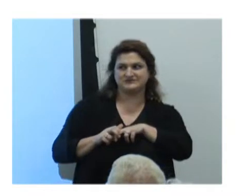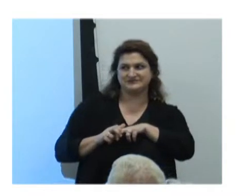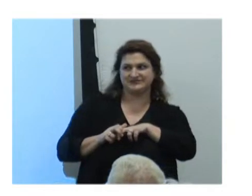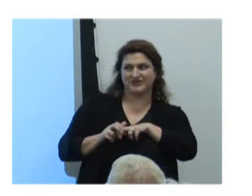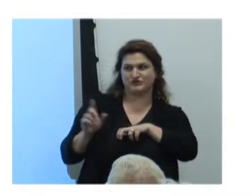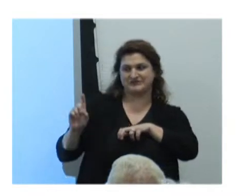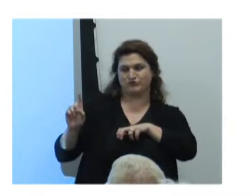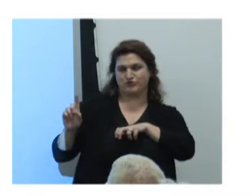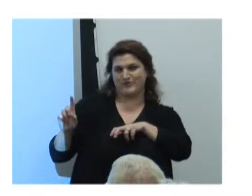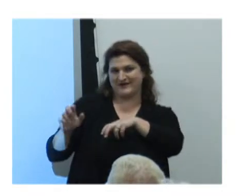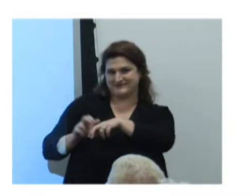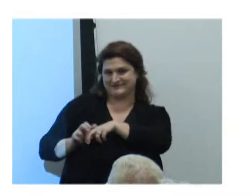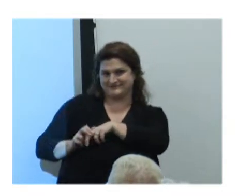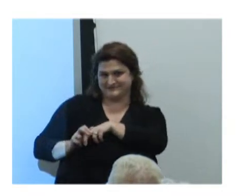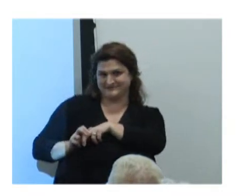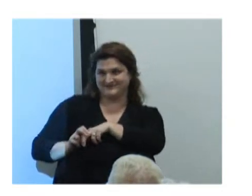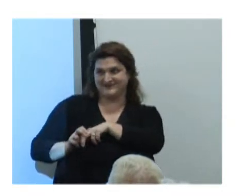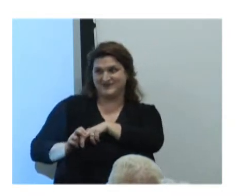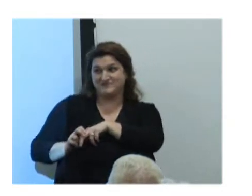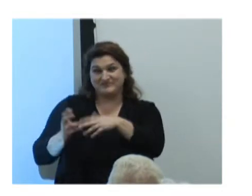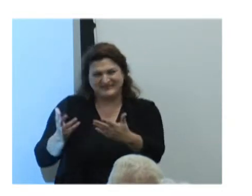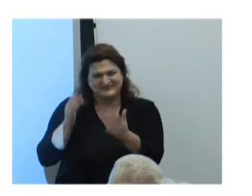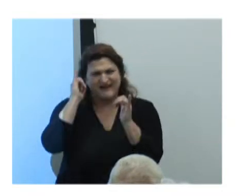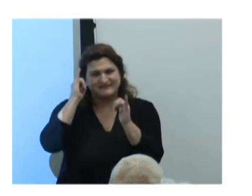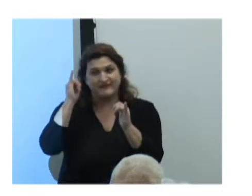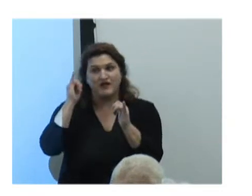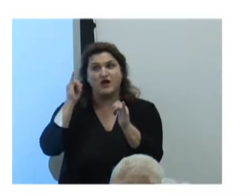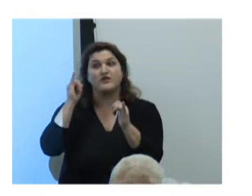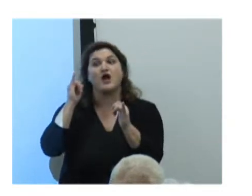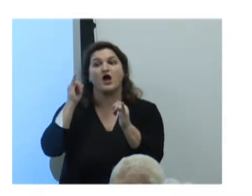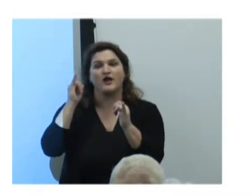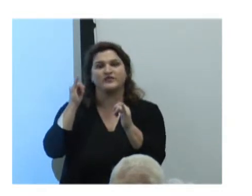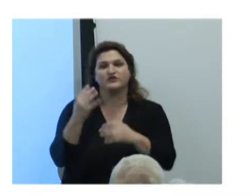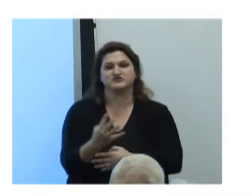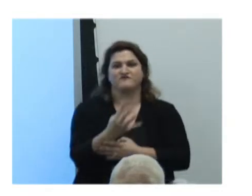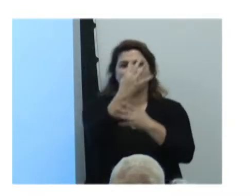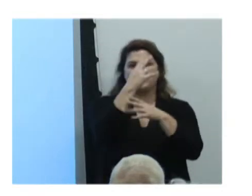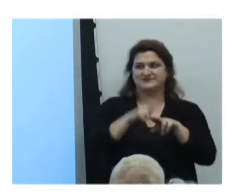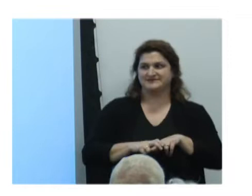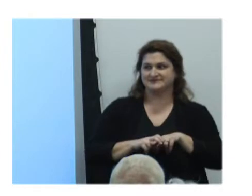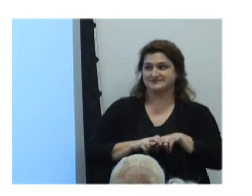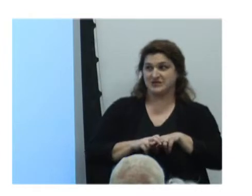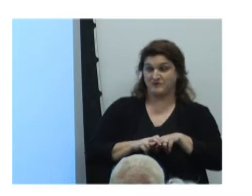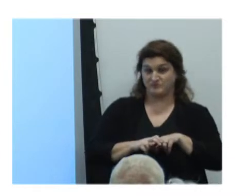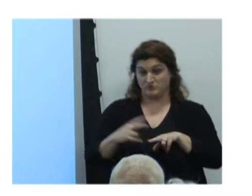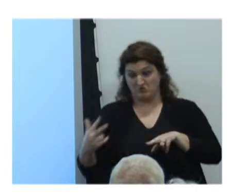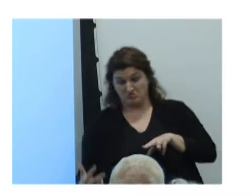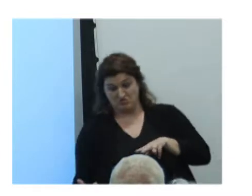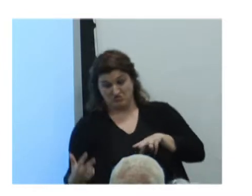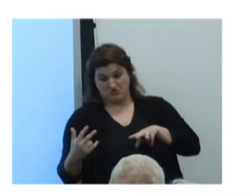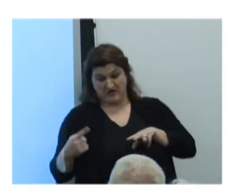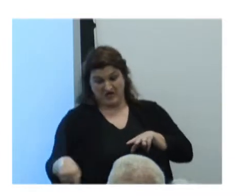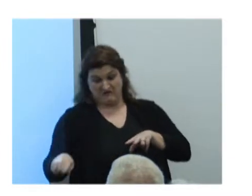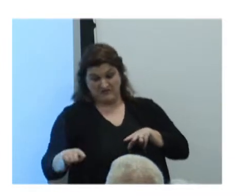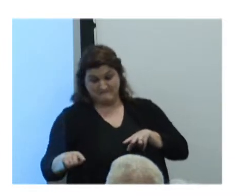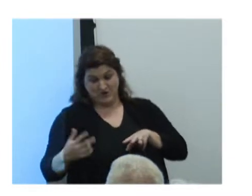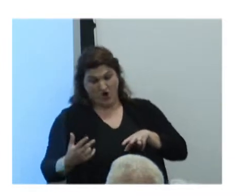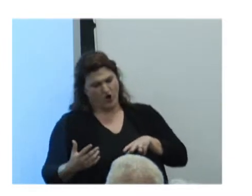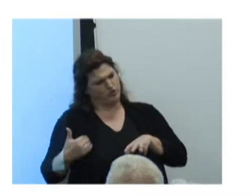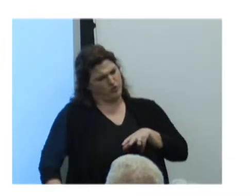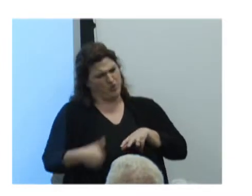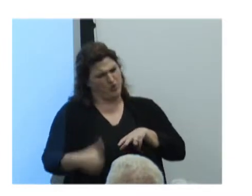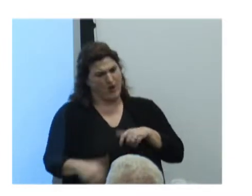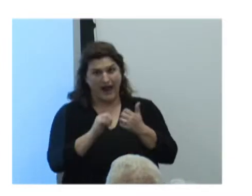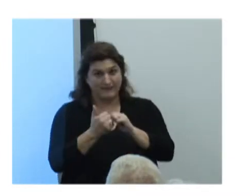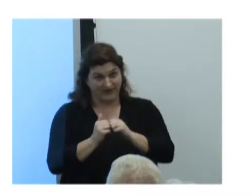Democratic seats, right? So it's that idea, oh, there are 4 seats. 3 of them are super competitive.